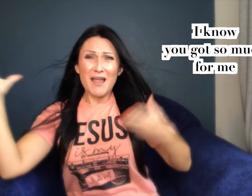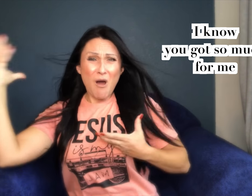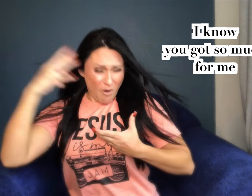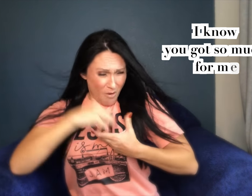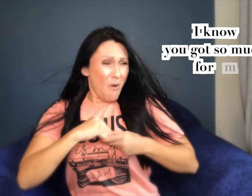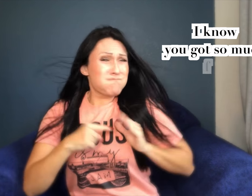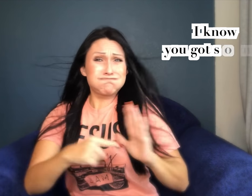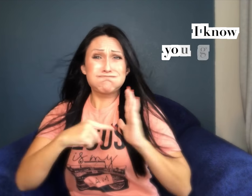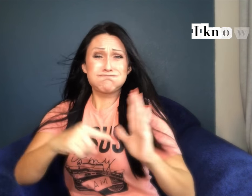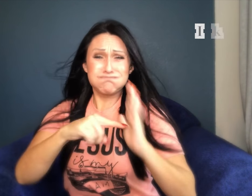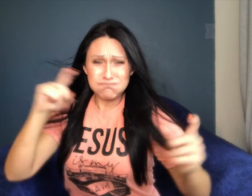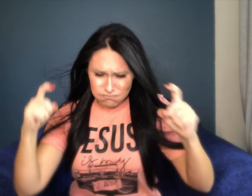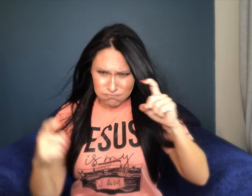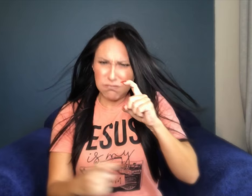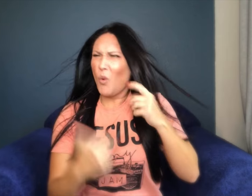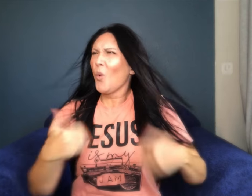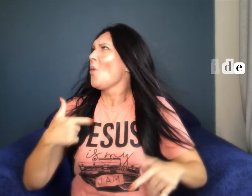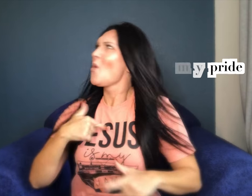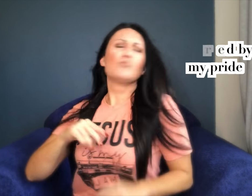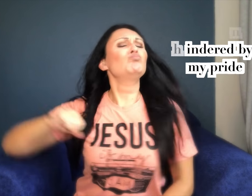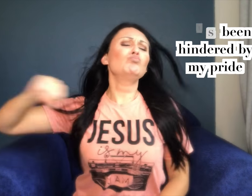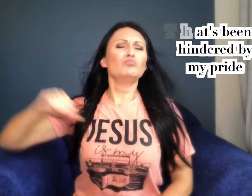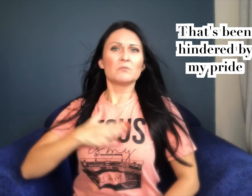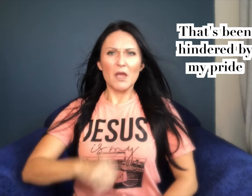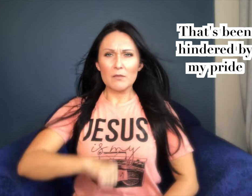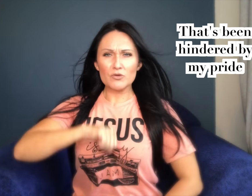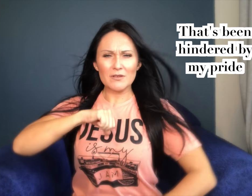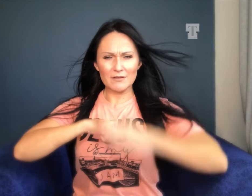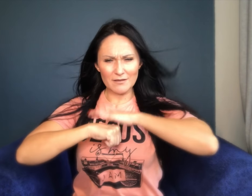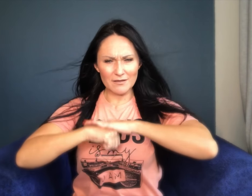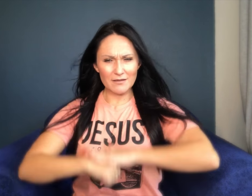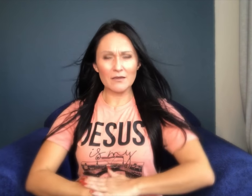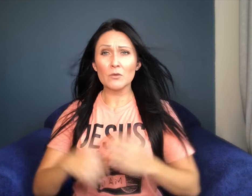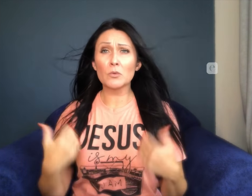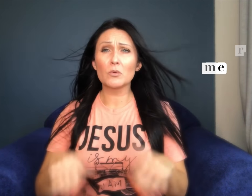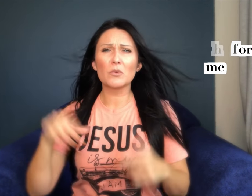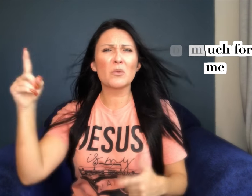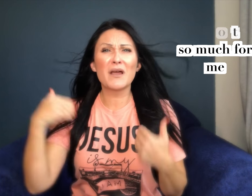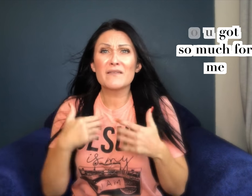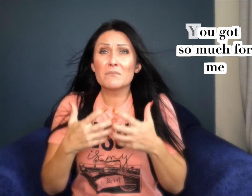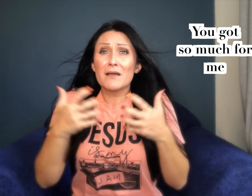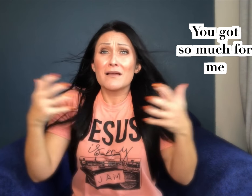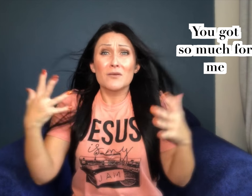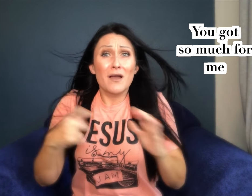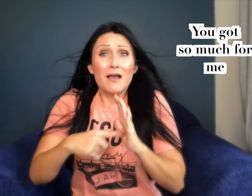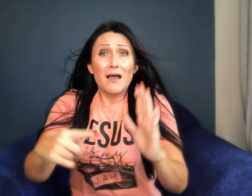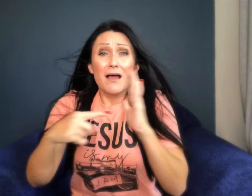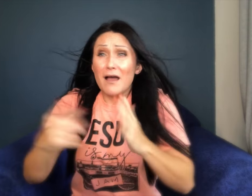me that's been hidden by my pride. You got so much for me,